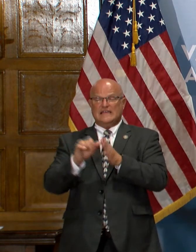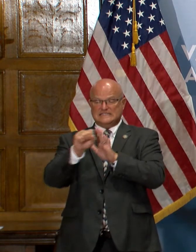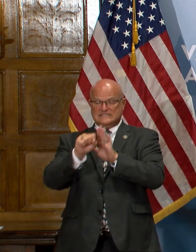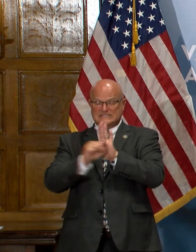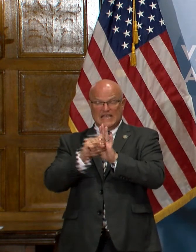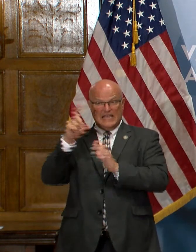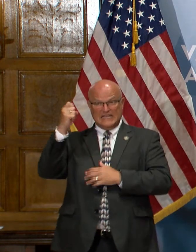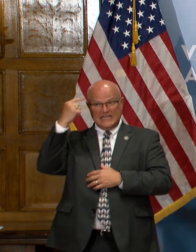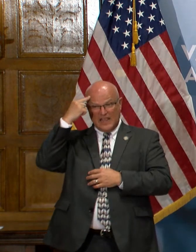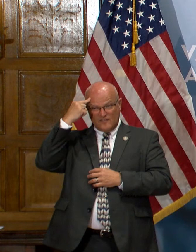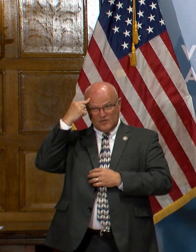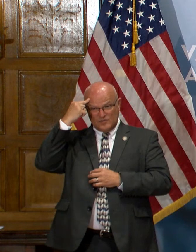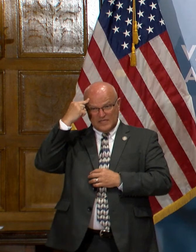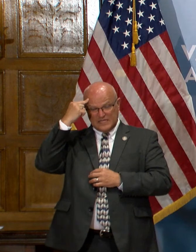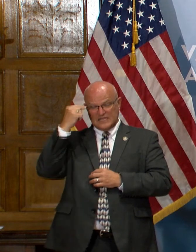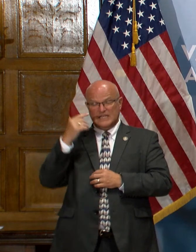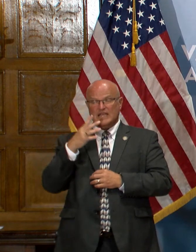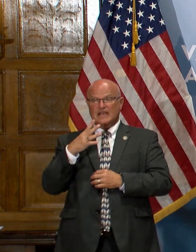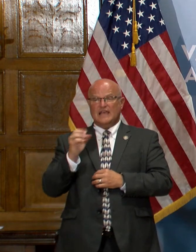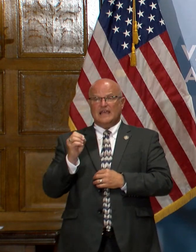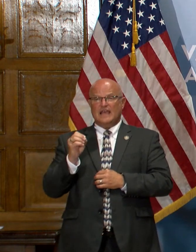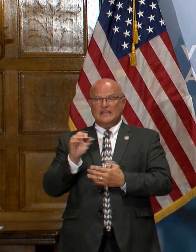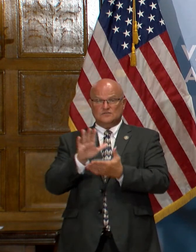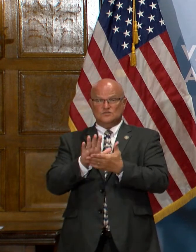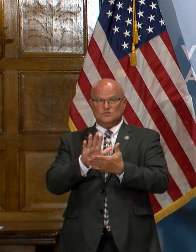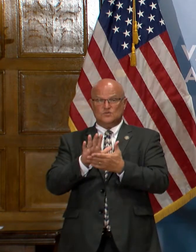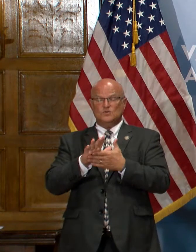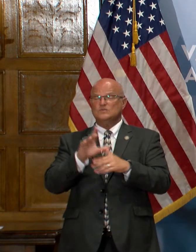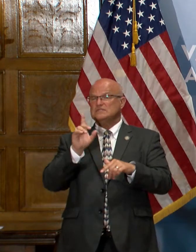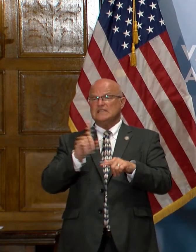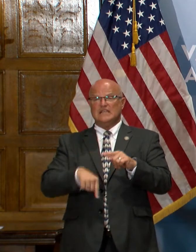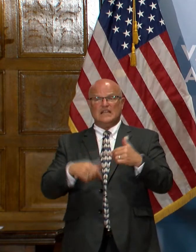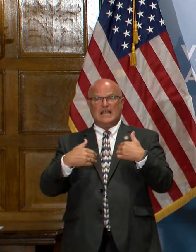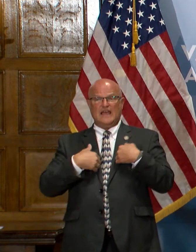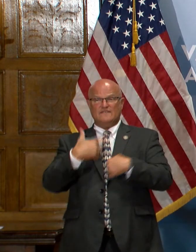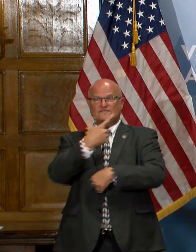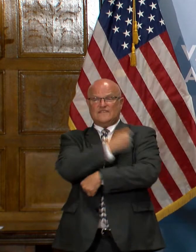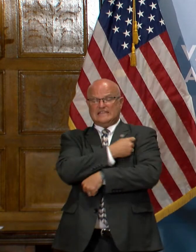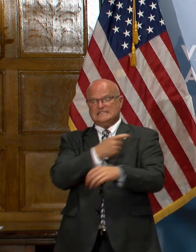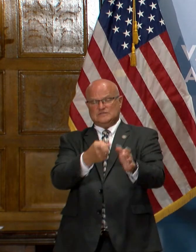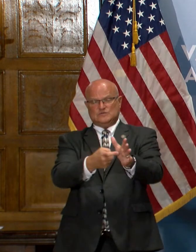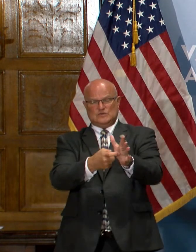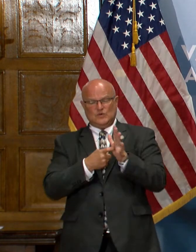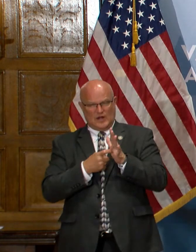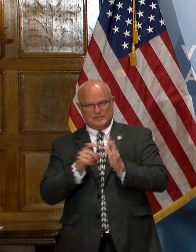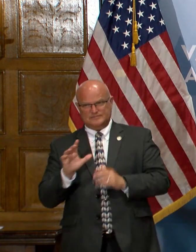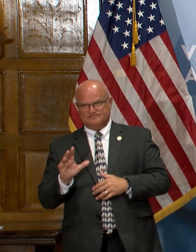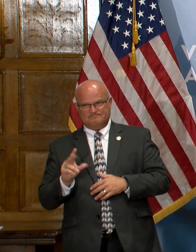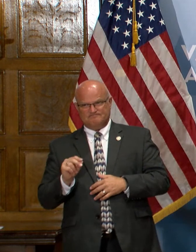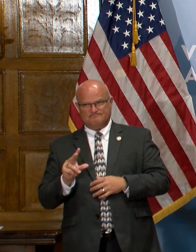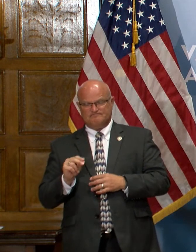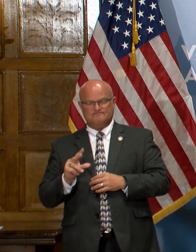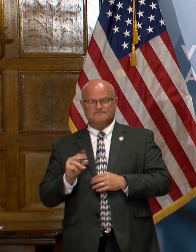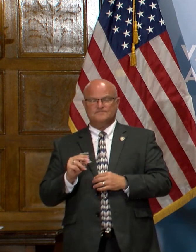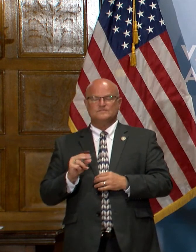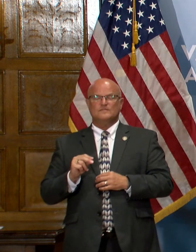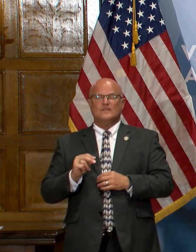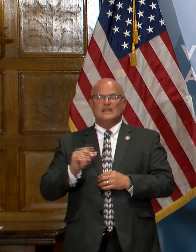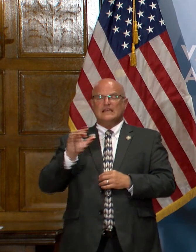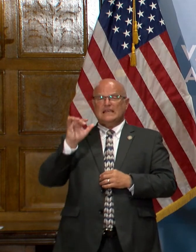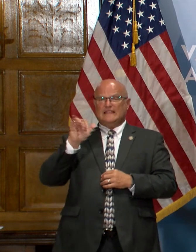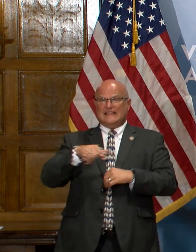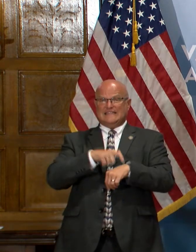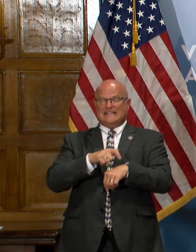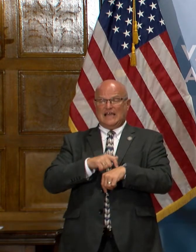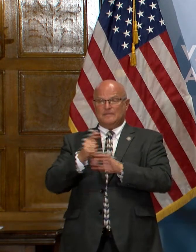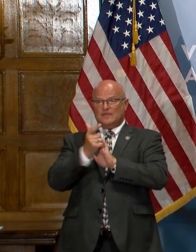state government and schools cannot have a vaccine requirement. At that